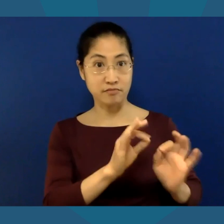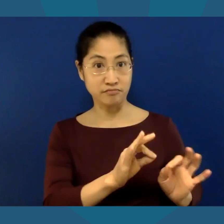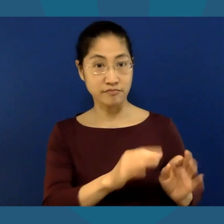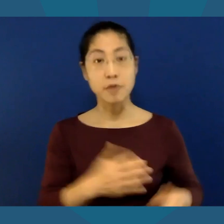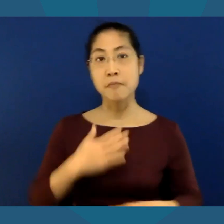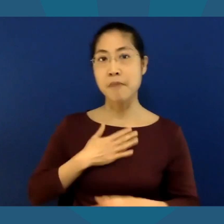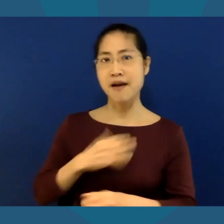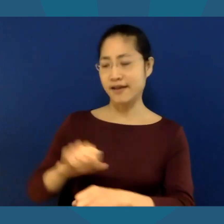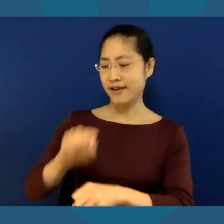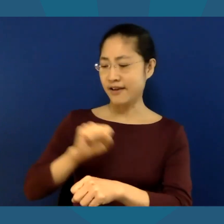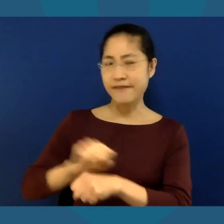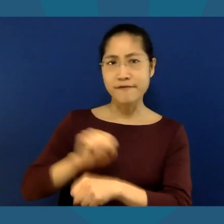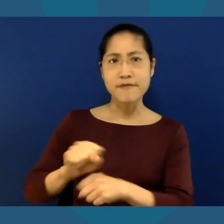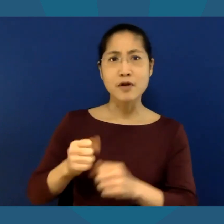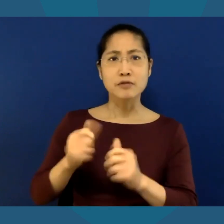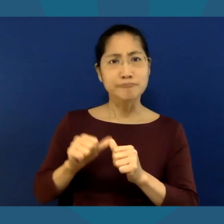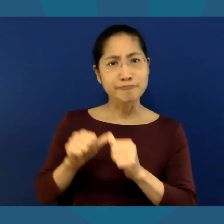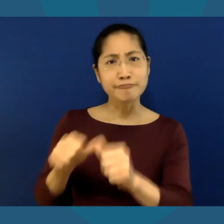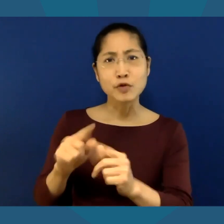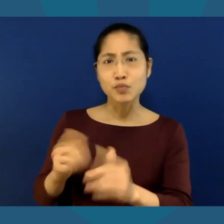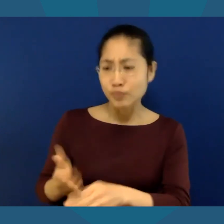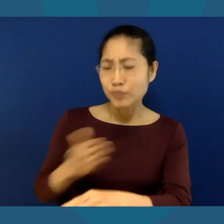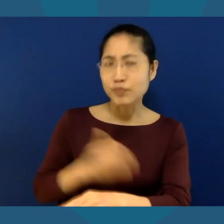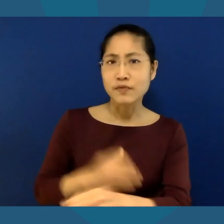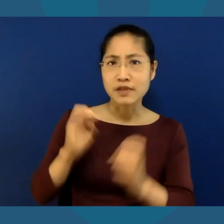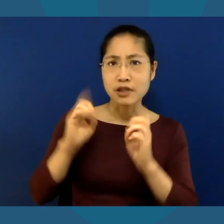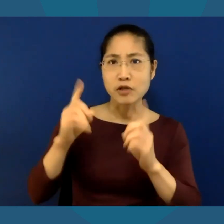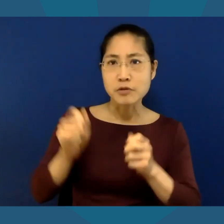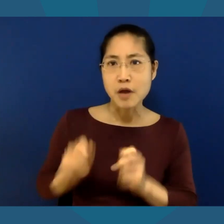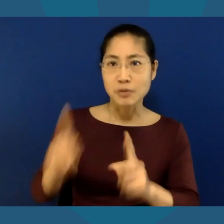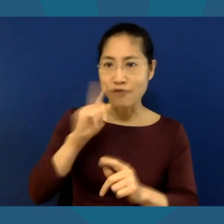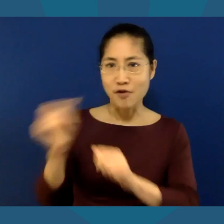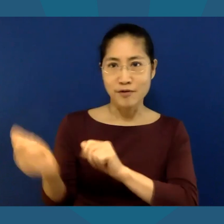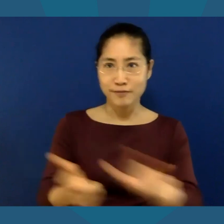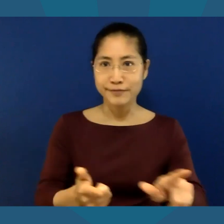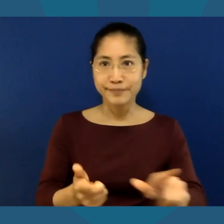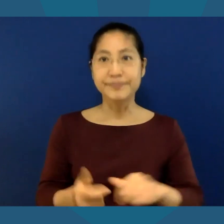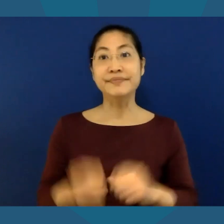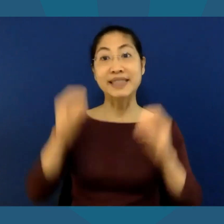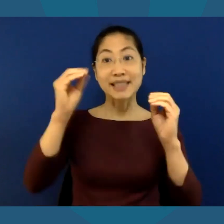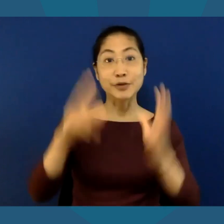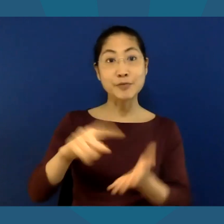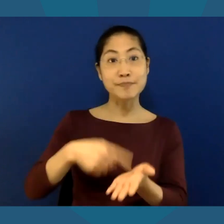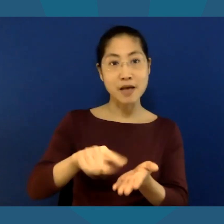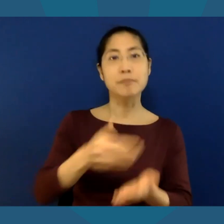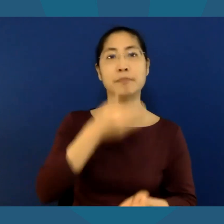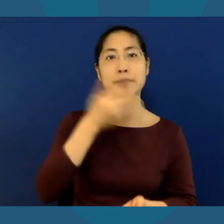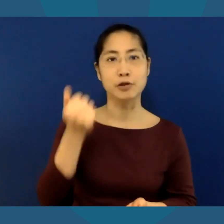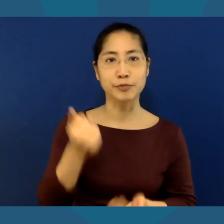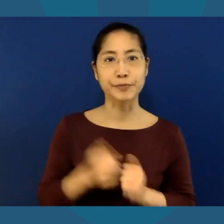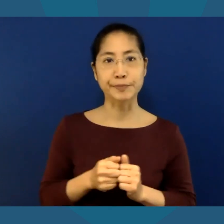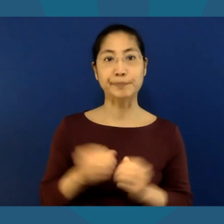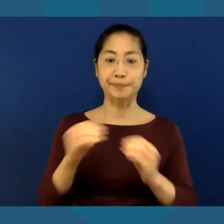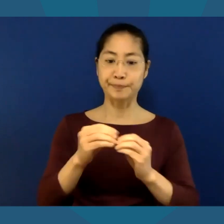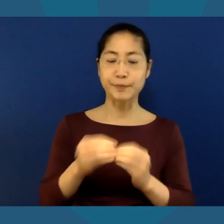fire protection, continue my efforts to improve educational opportunities for all, and to get better